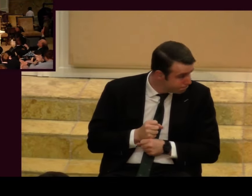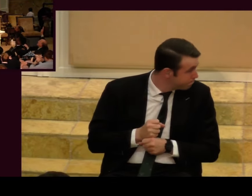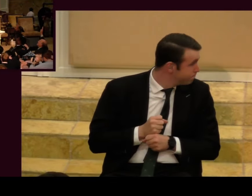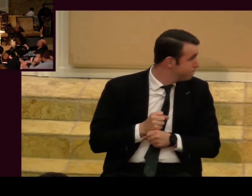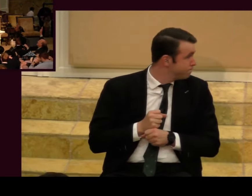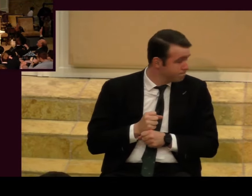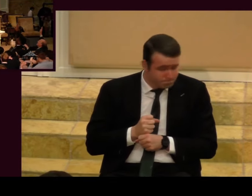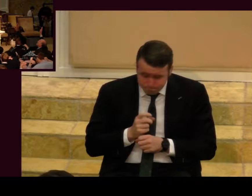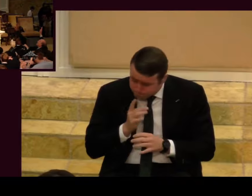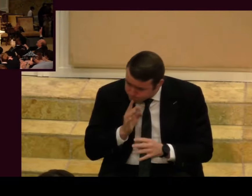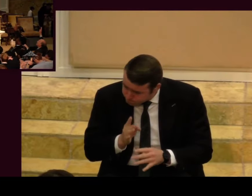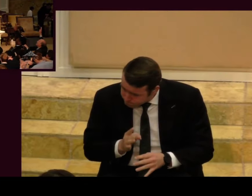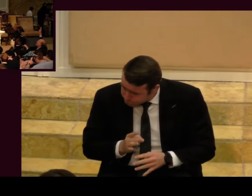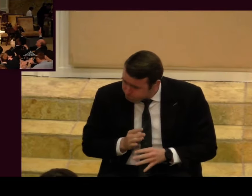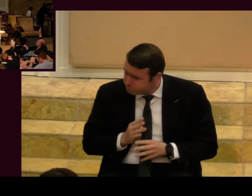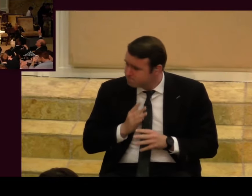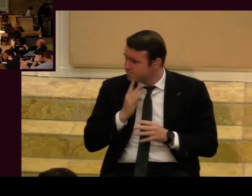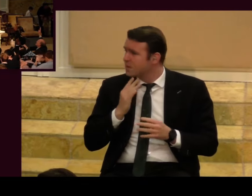it.